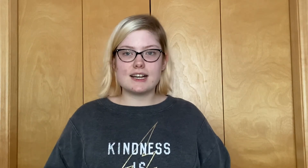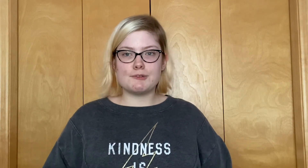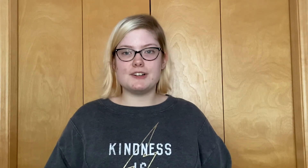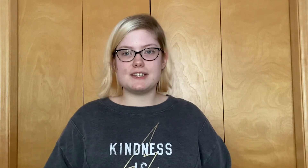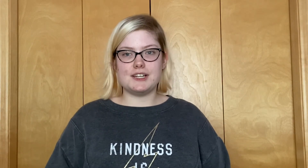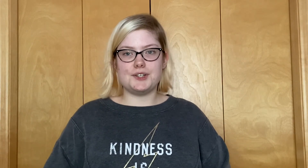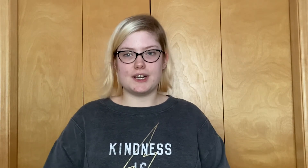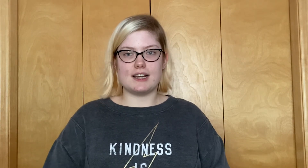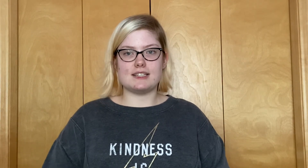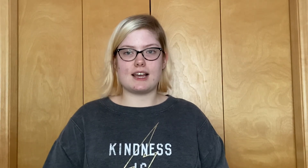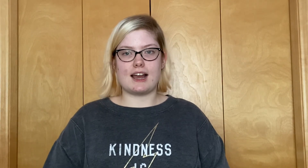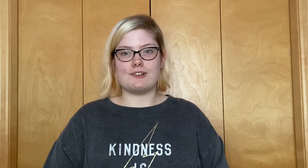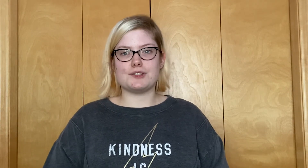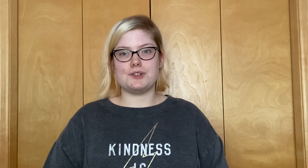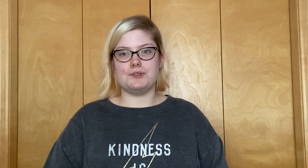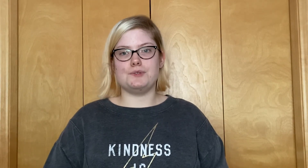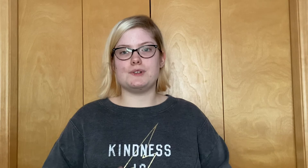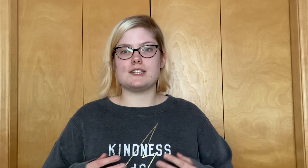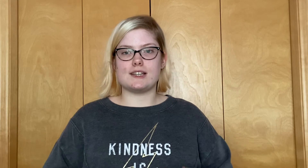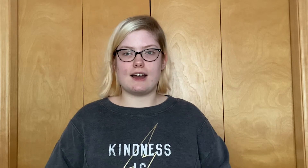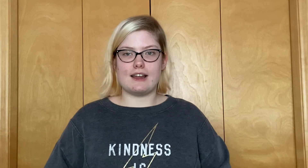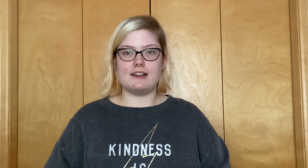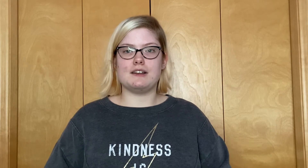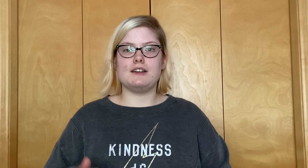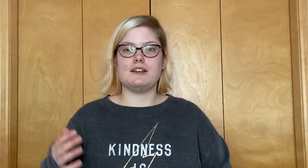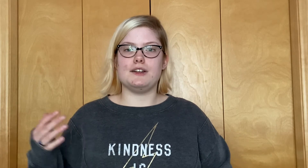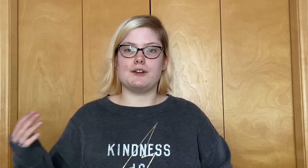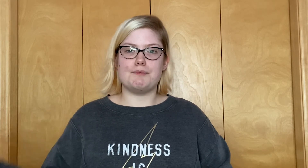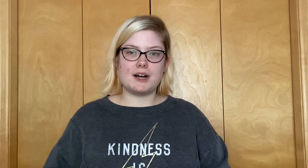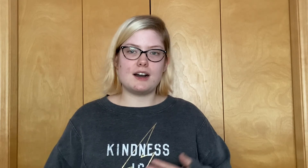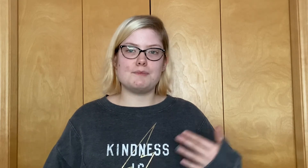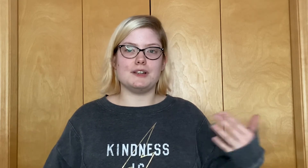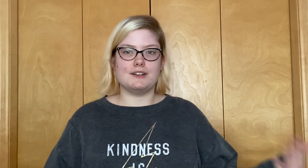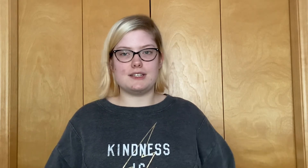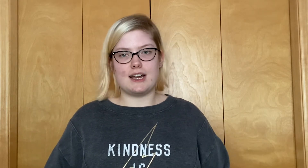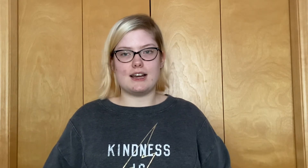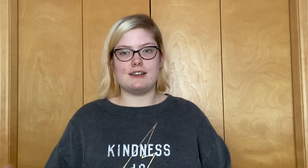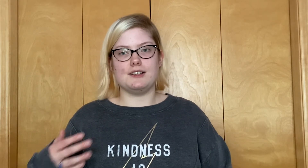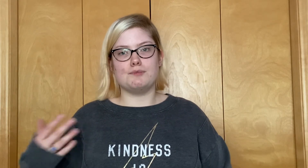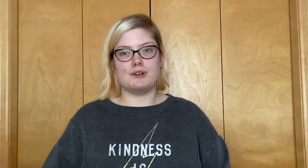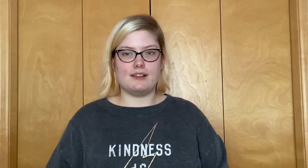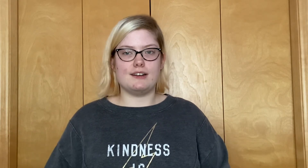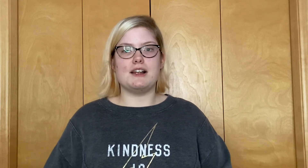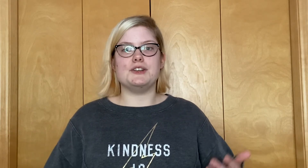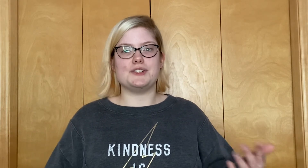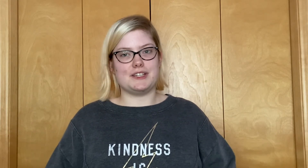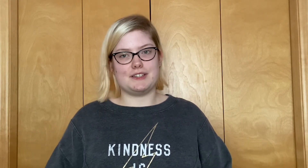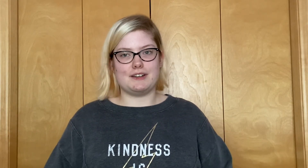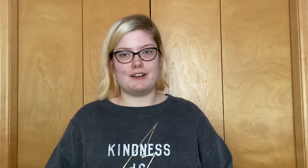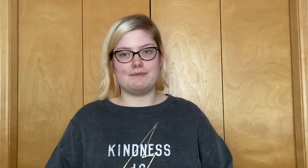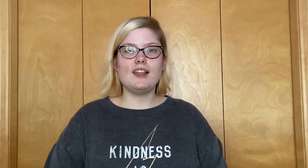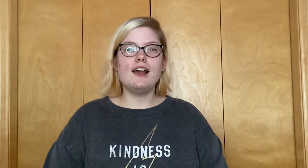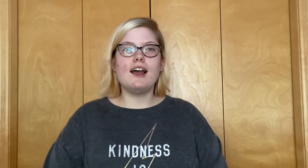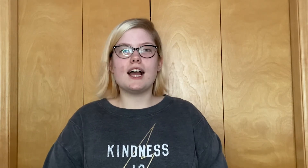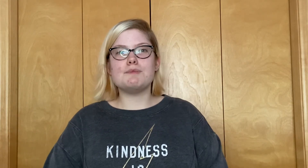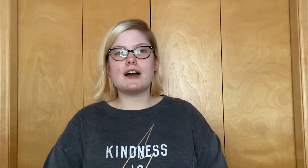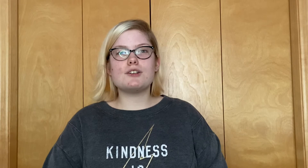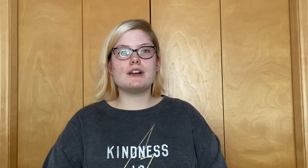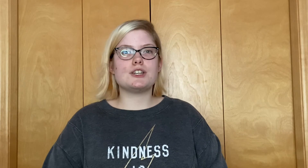going to teach you guys how to sign your mom, your dad, your brother, and your sister. I'm not quite sure